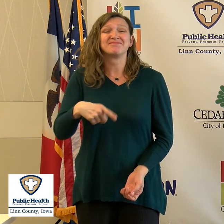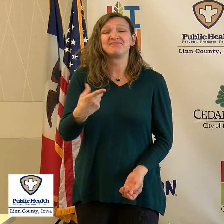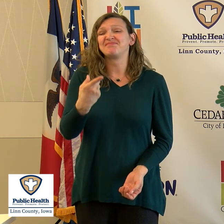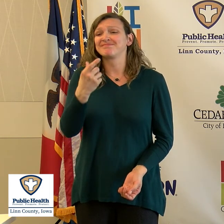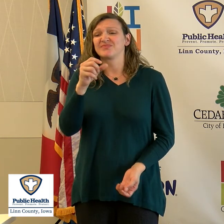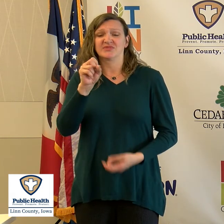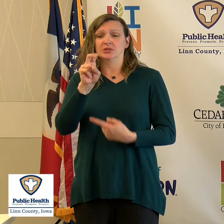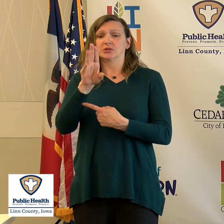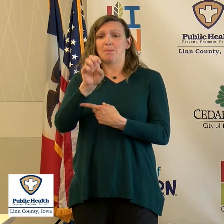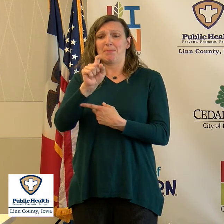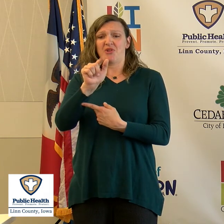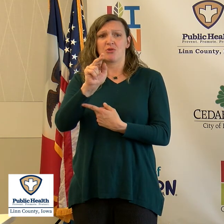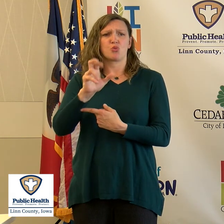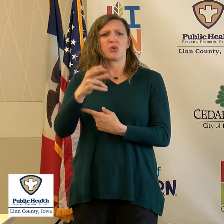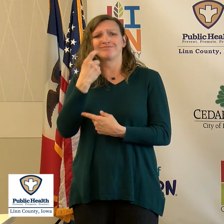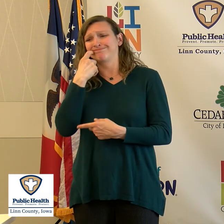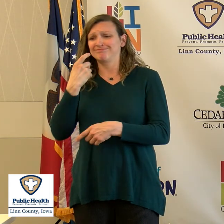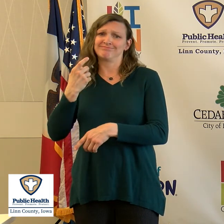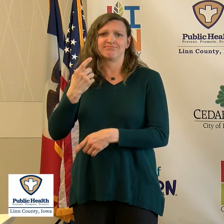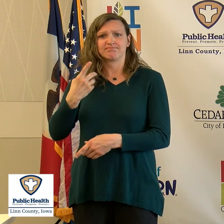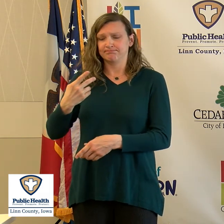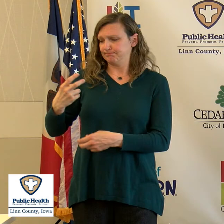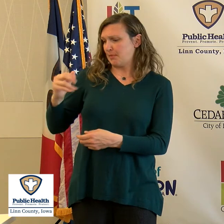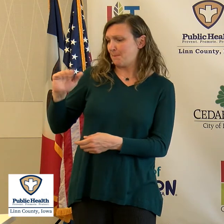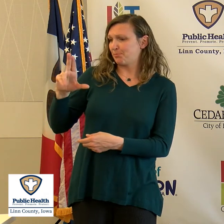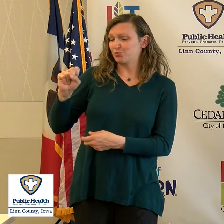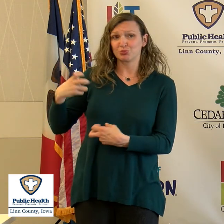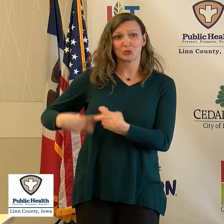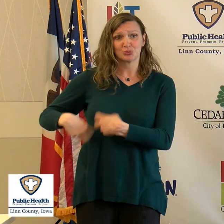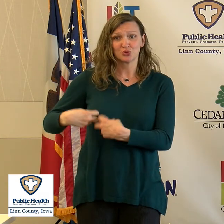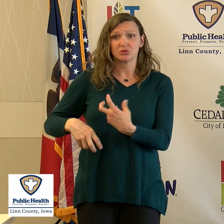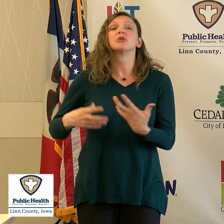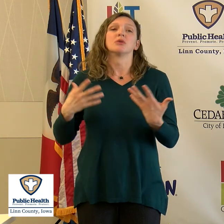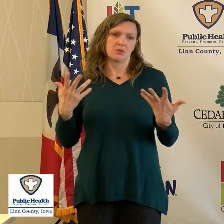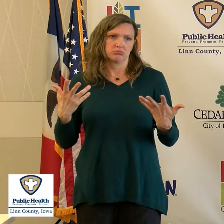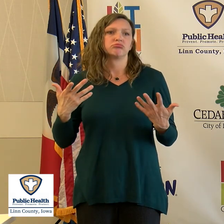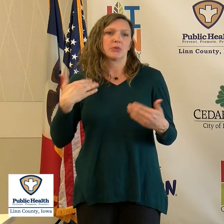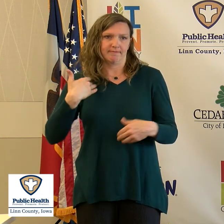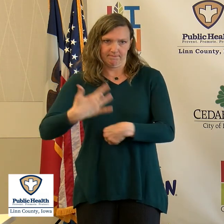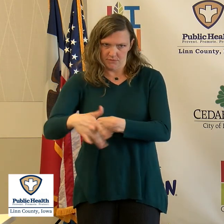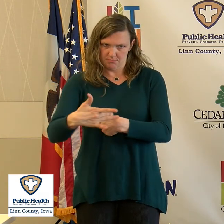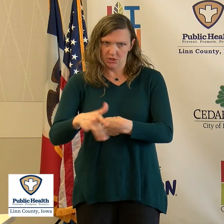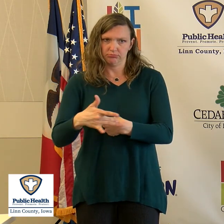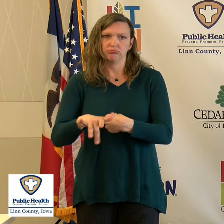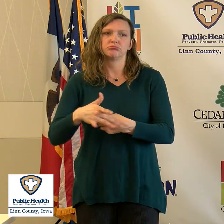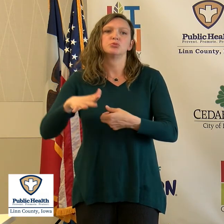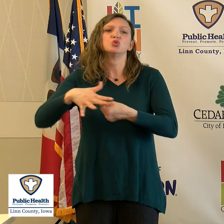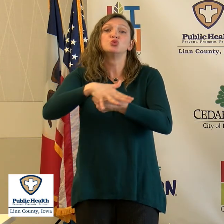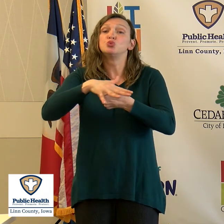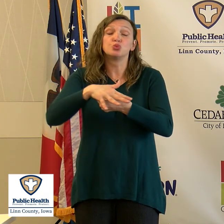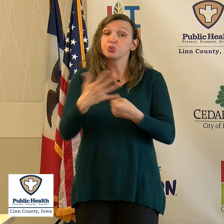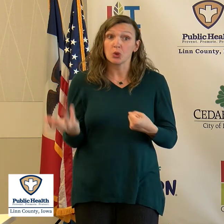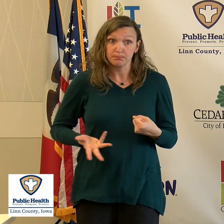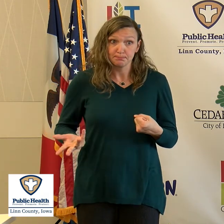providers are available to help. Contact your local substance abuse provider for more information.